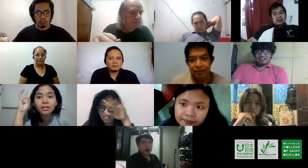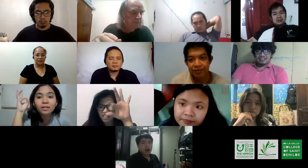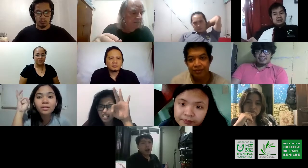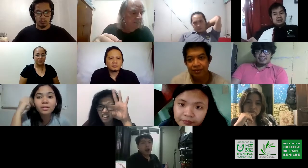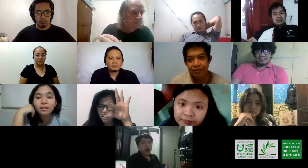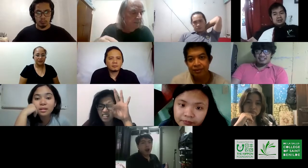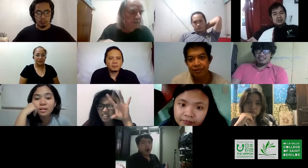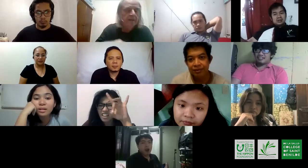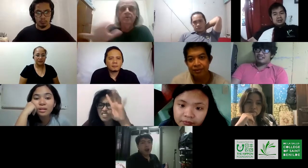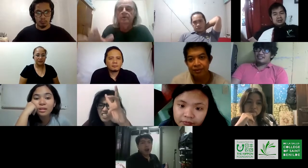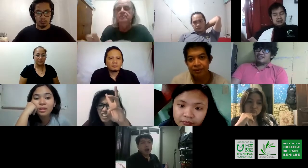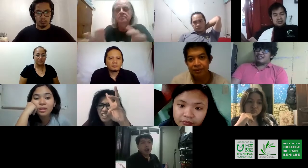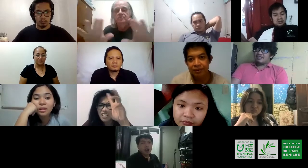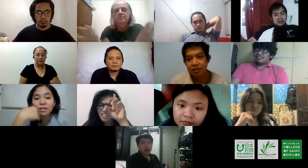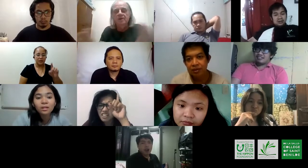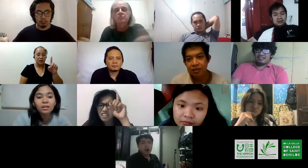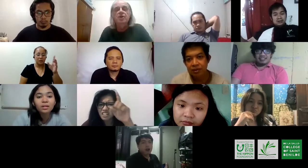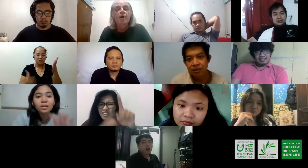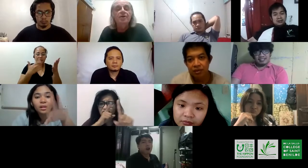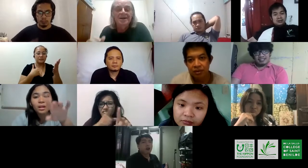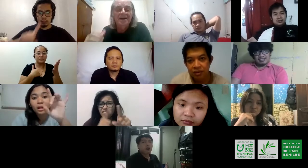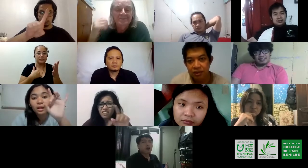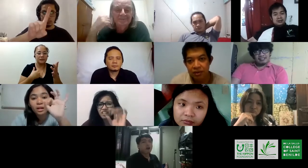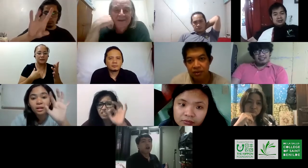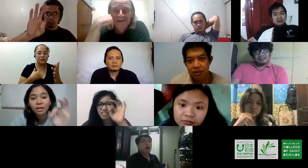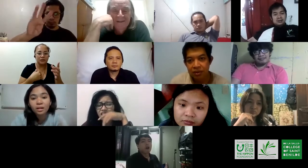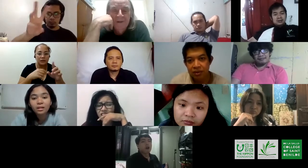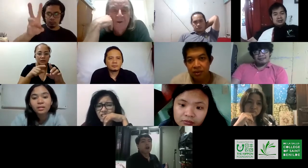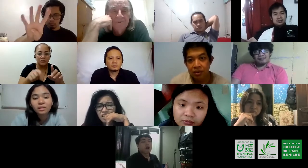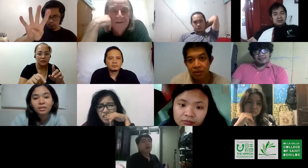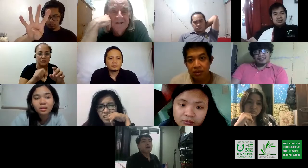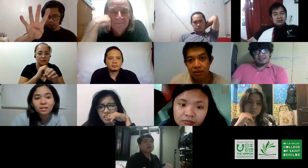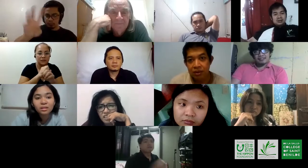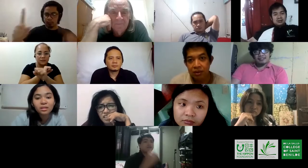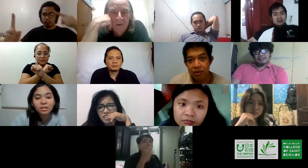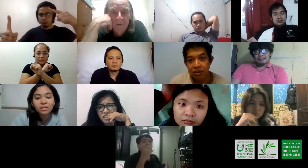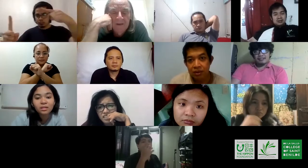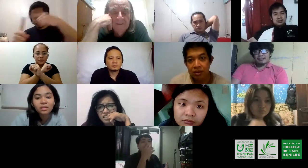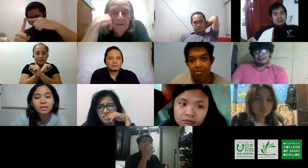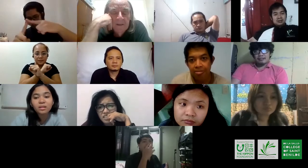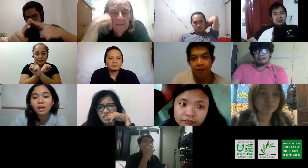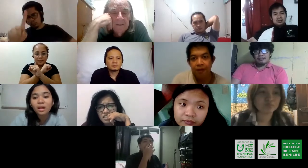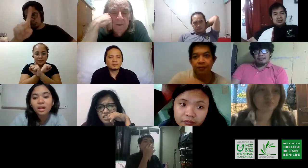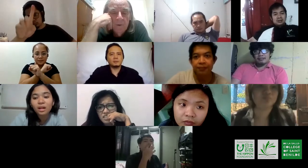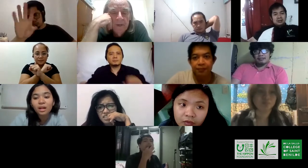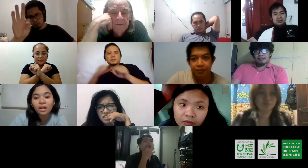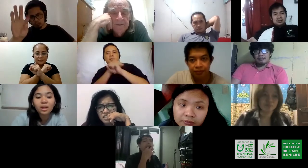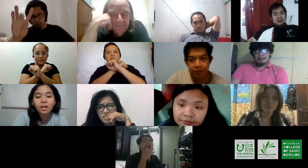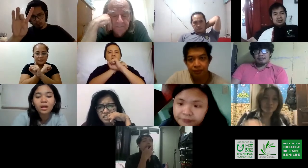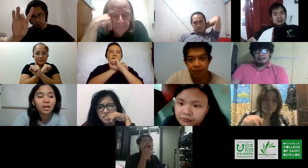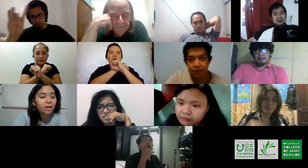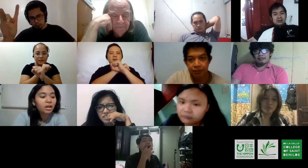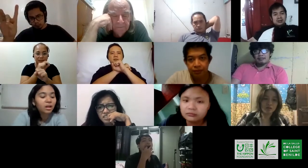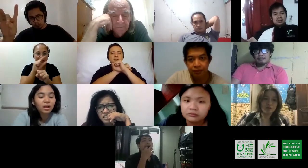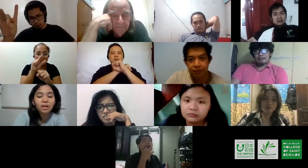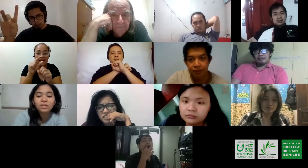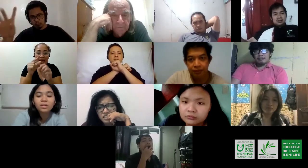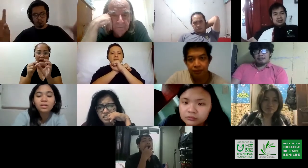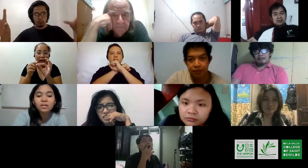yeah, but it was a long time, a long time. Okay. So the question,